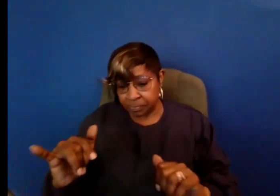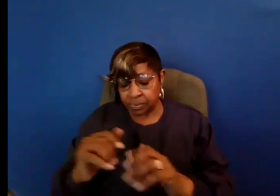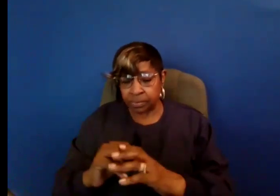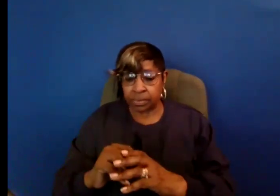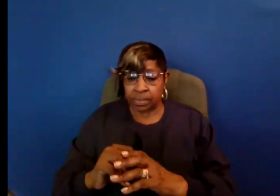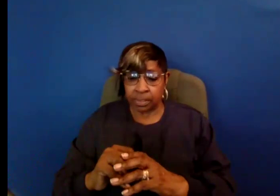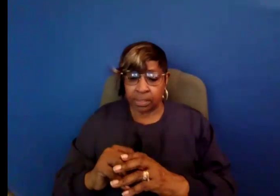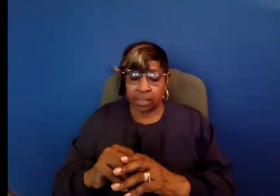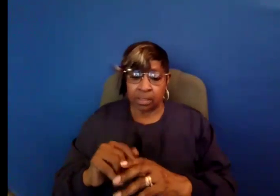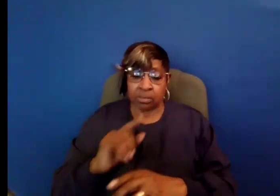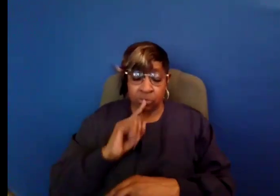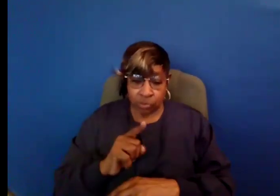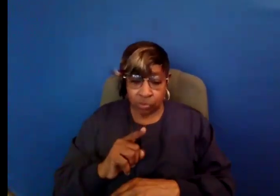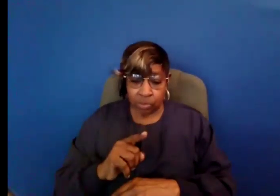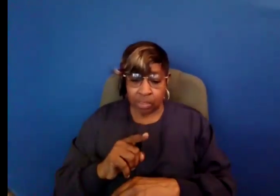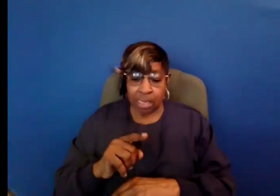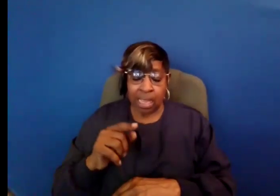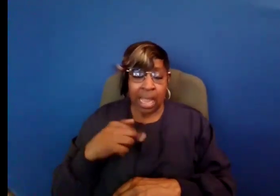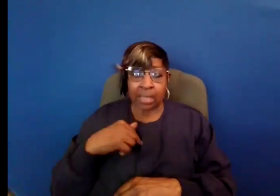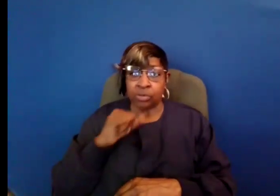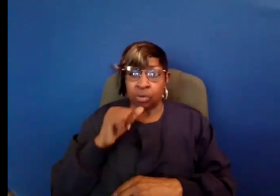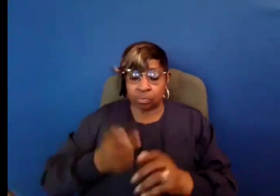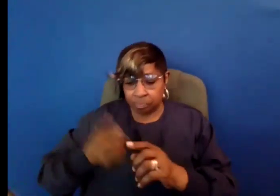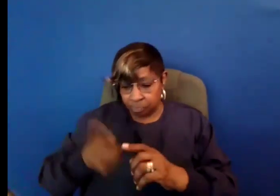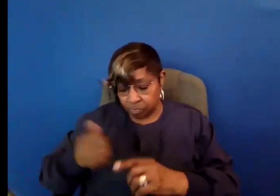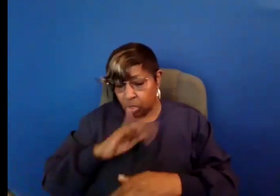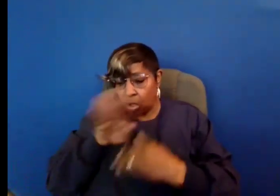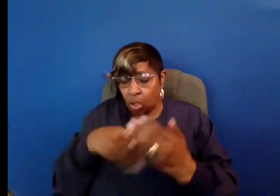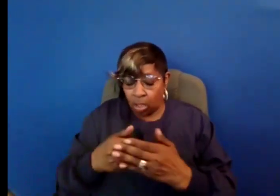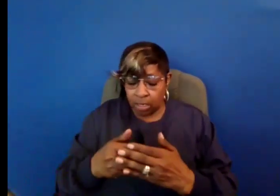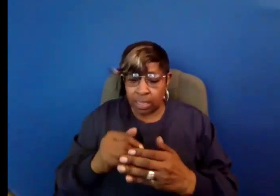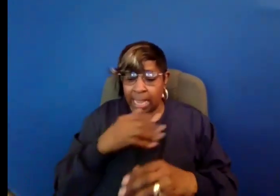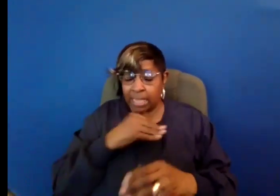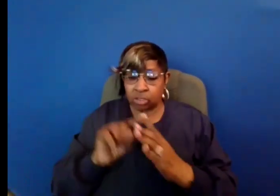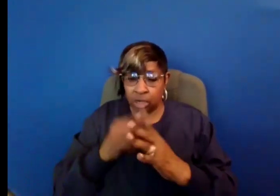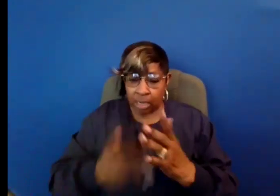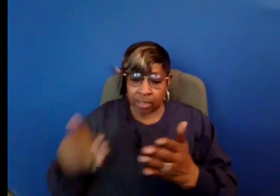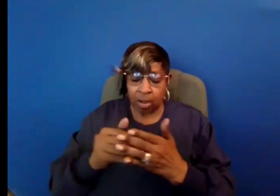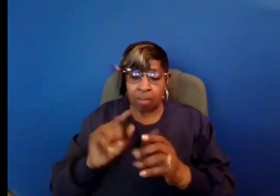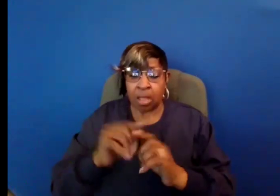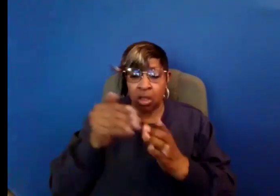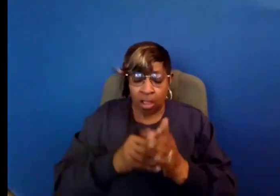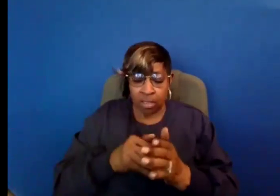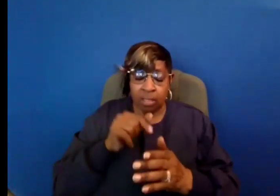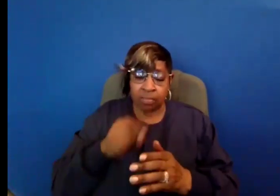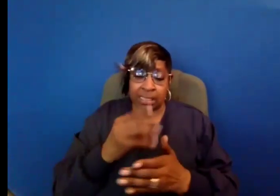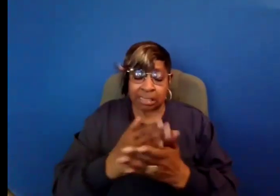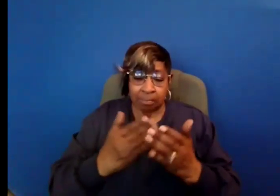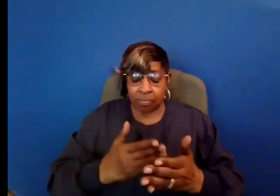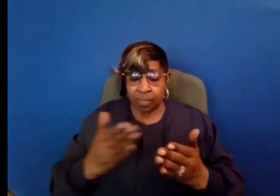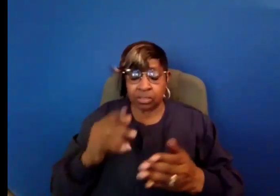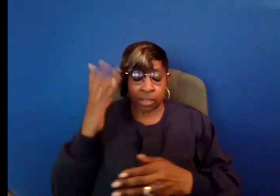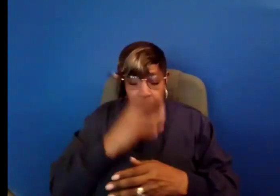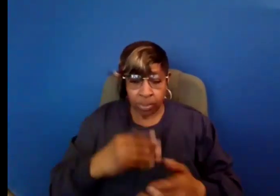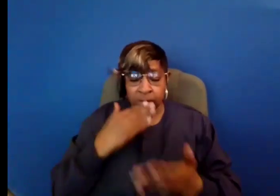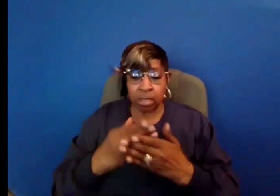So certainly seldom do I erase the whole thing and just start all over. A lot of times there are provisions there that are going to be pretty solid, but making sure